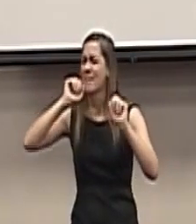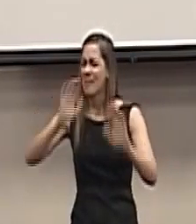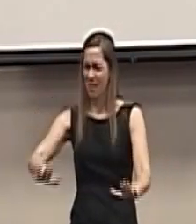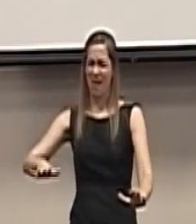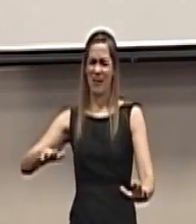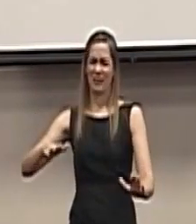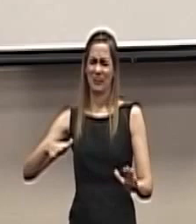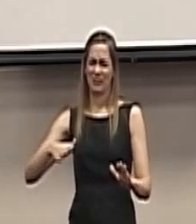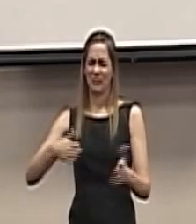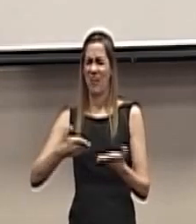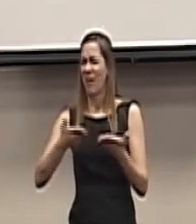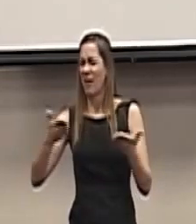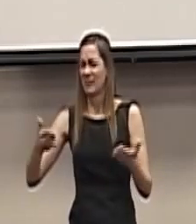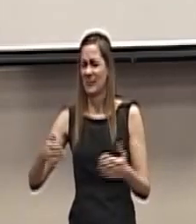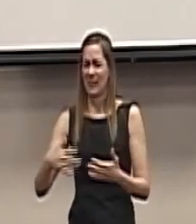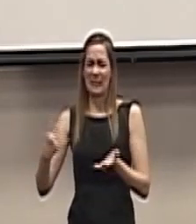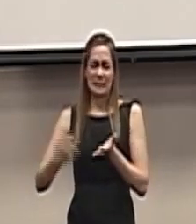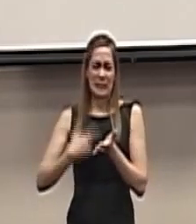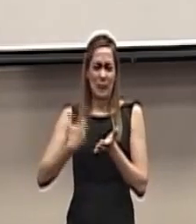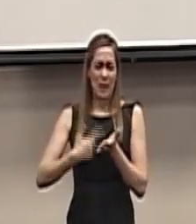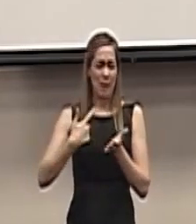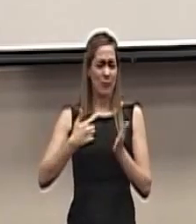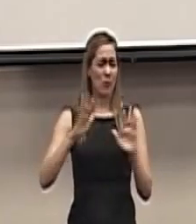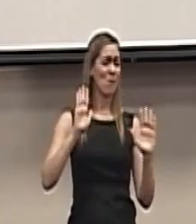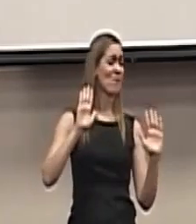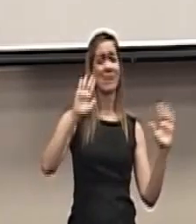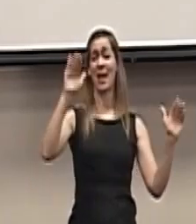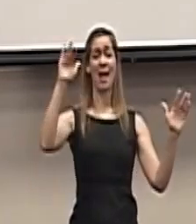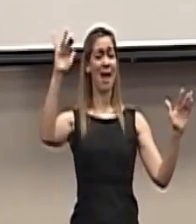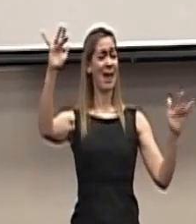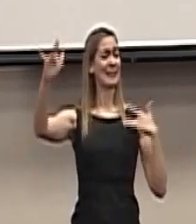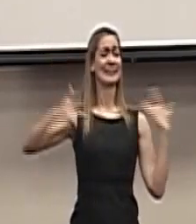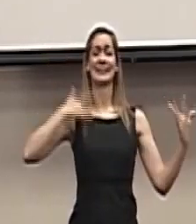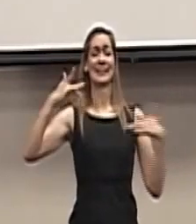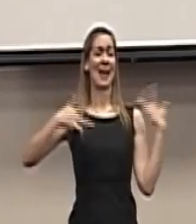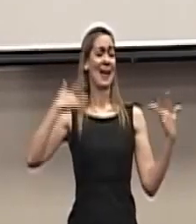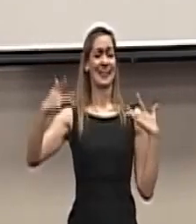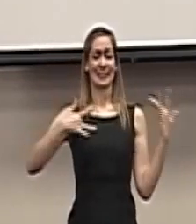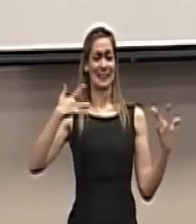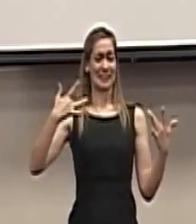Sometimes we're going to fly, and Father, we're excited about that. There's going to be times in our youth